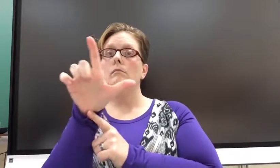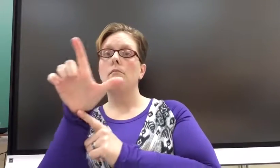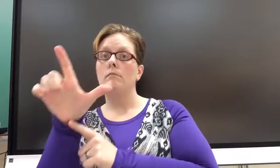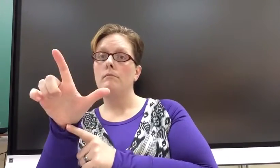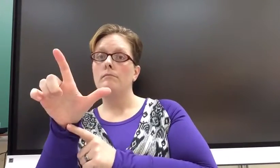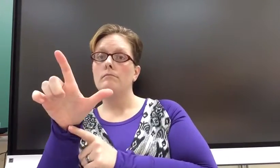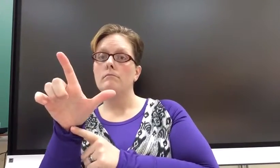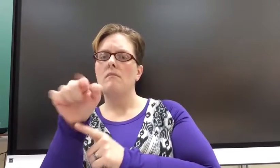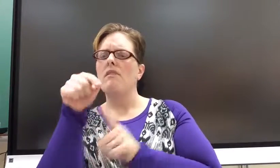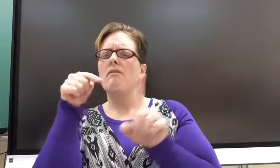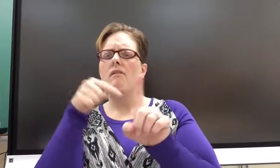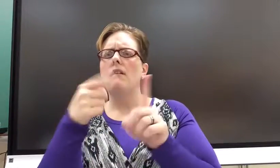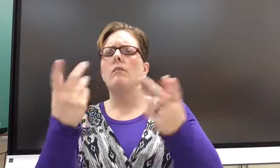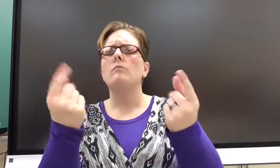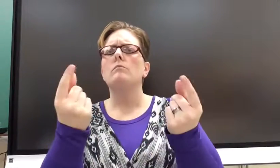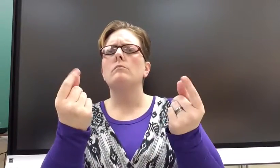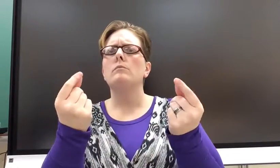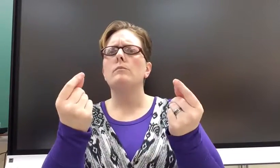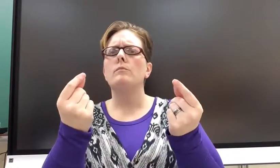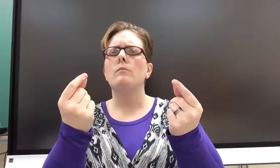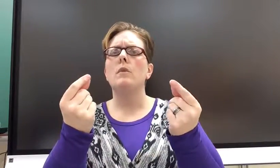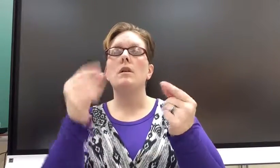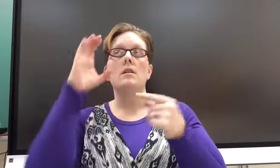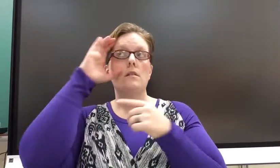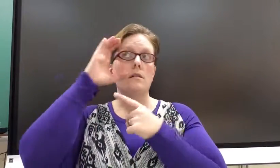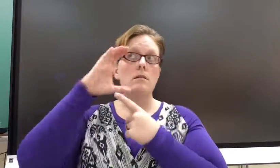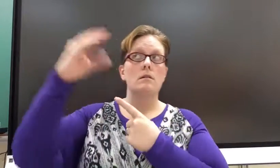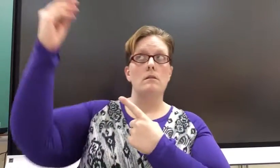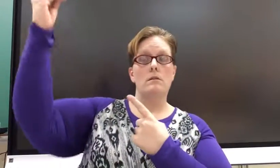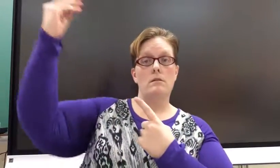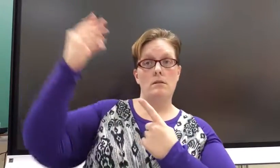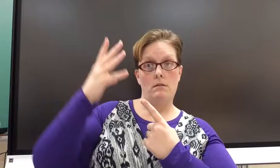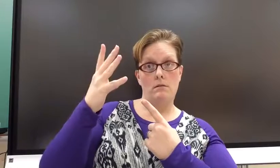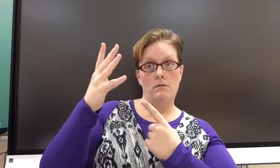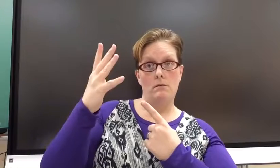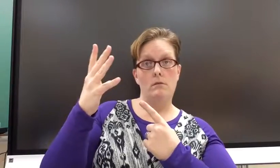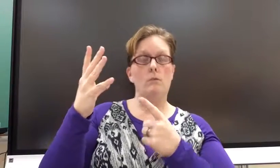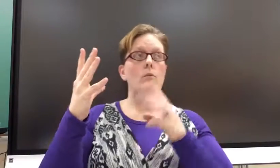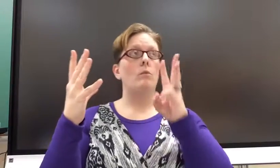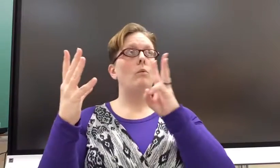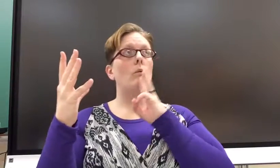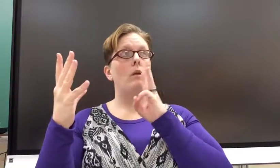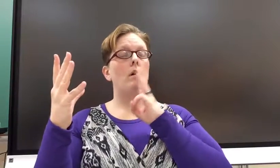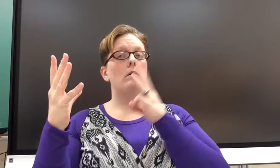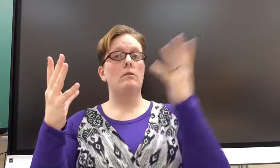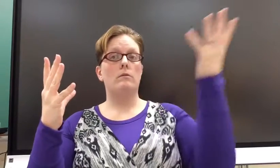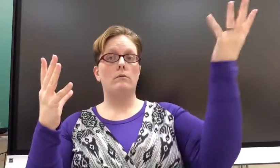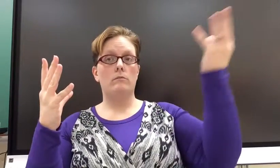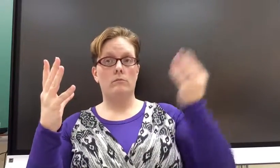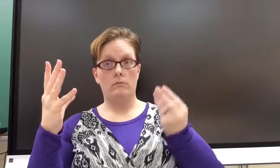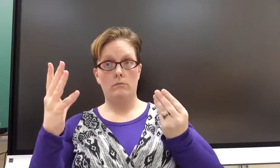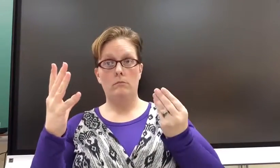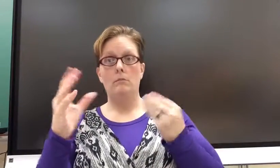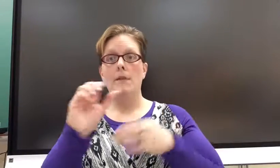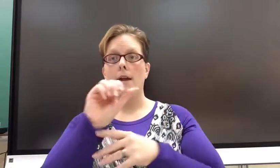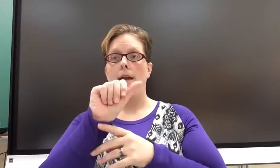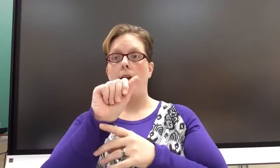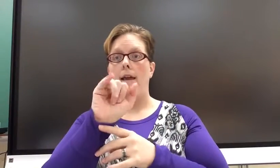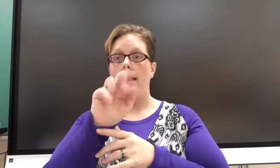is chlorophyll. What does that do? When the sun hits the plant along with water